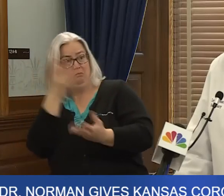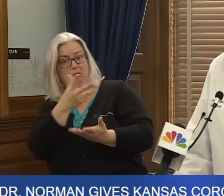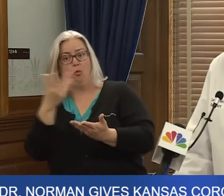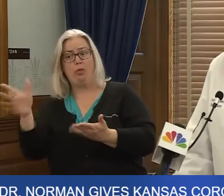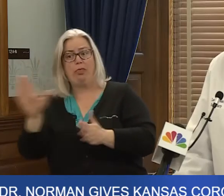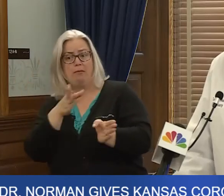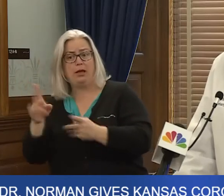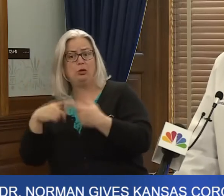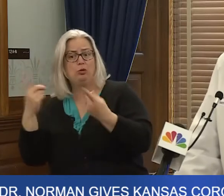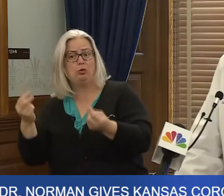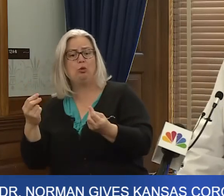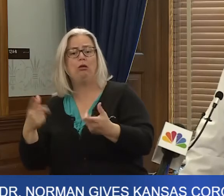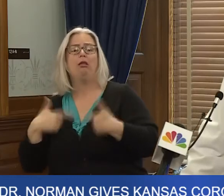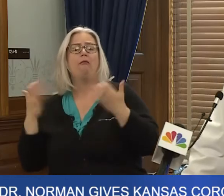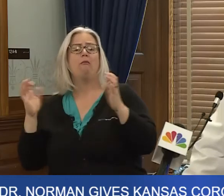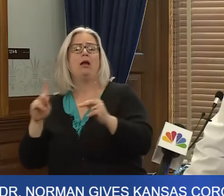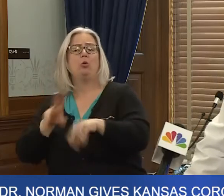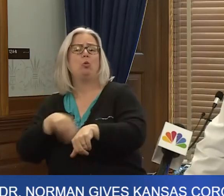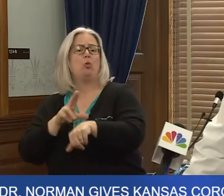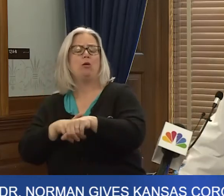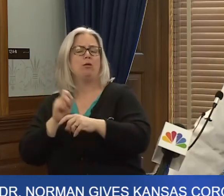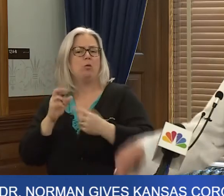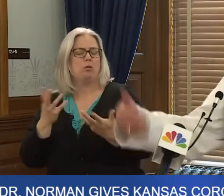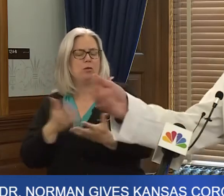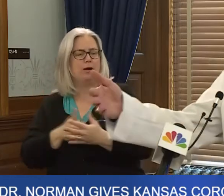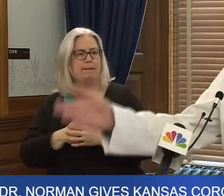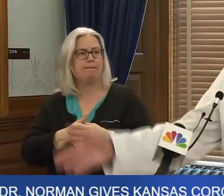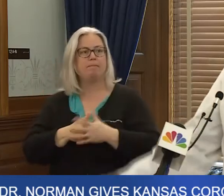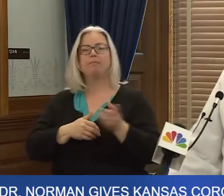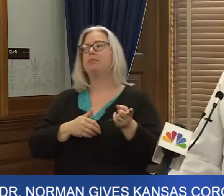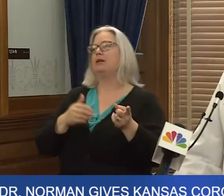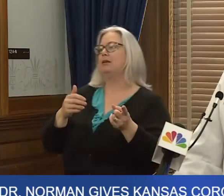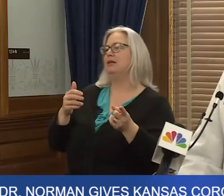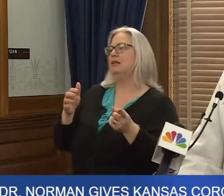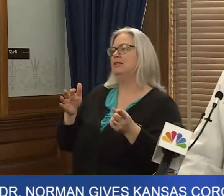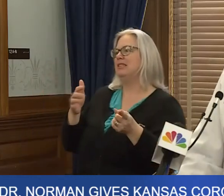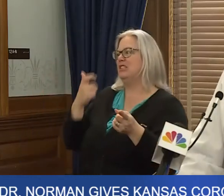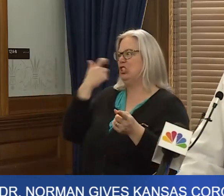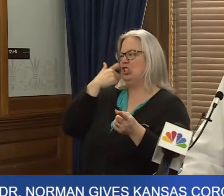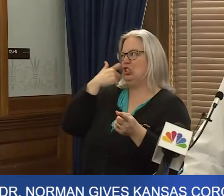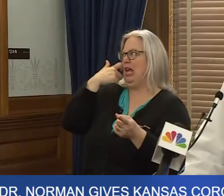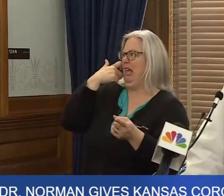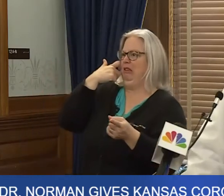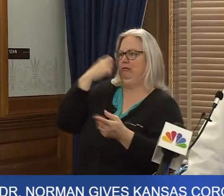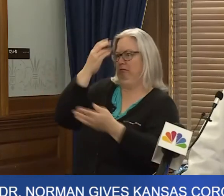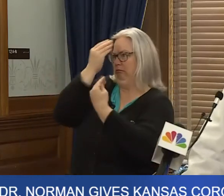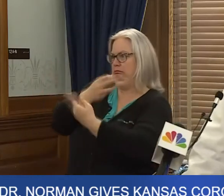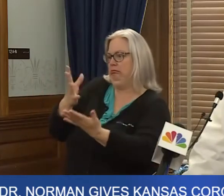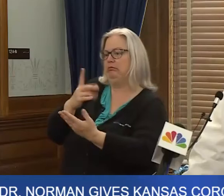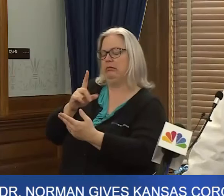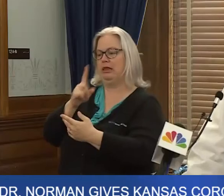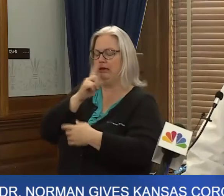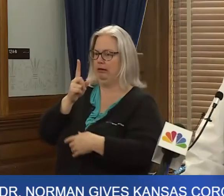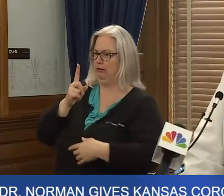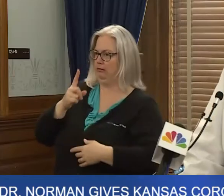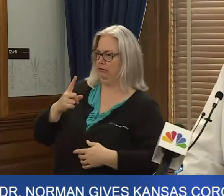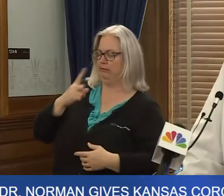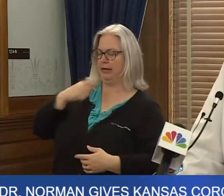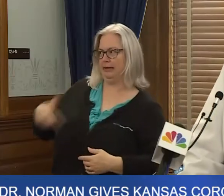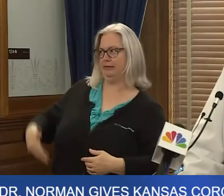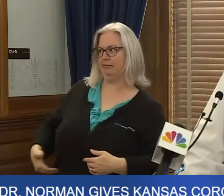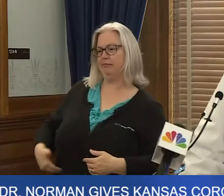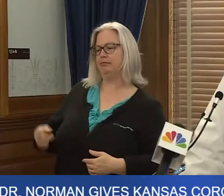counties? You know, I've not heard, because this is all relatively just hot off the press, and I think they're actually trying to figure it out